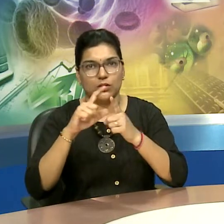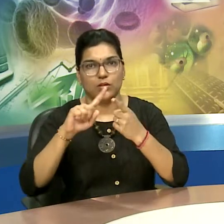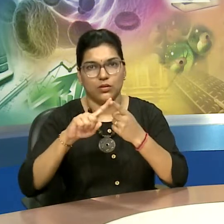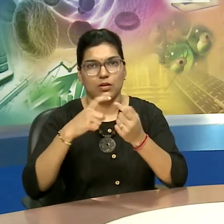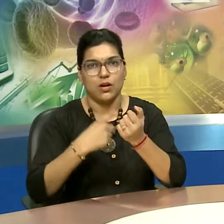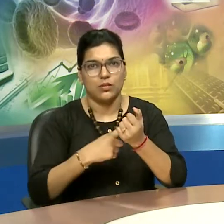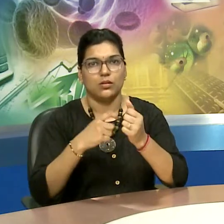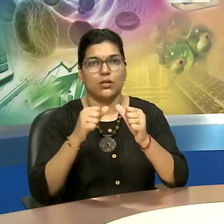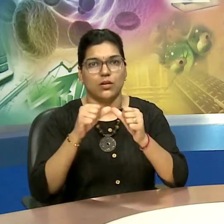Federal